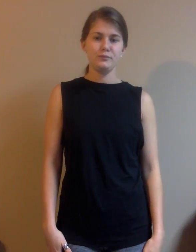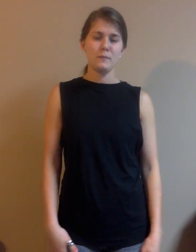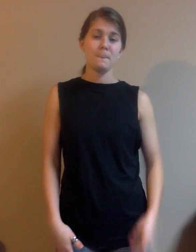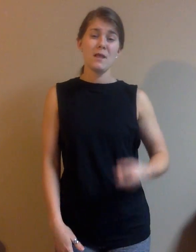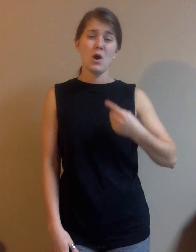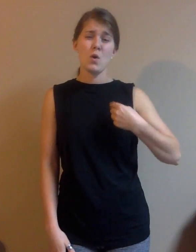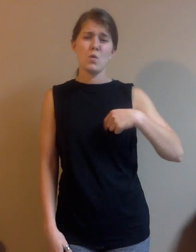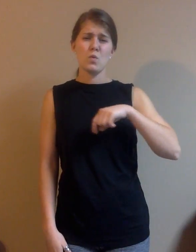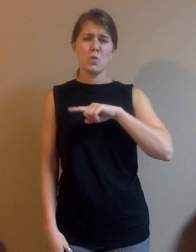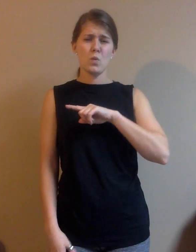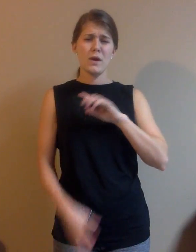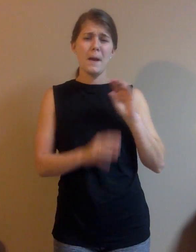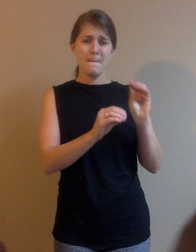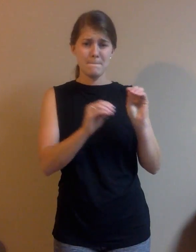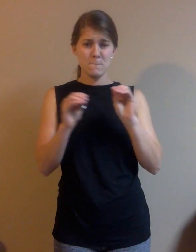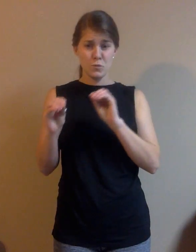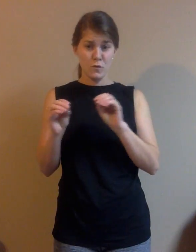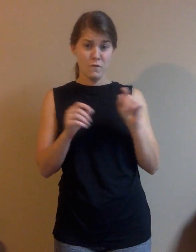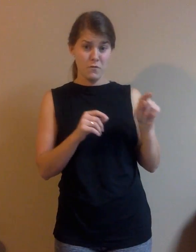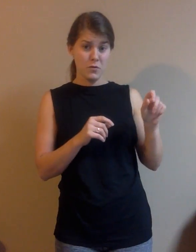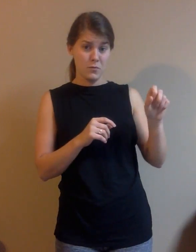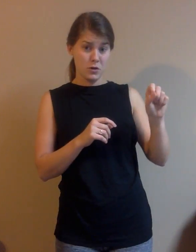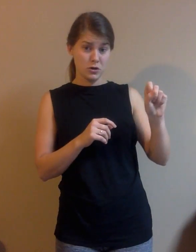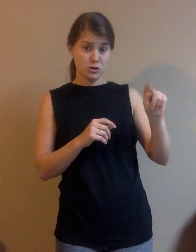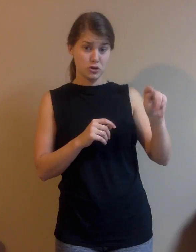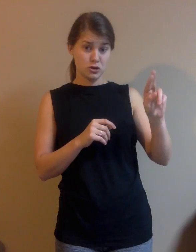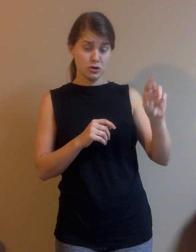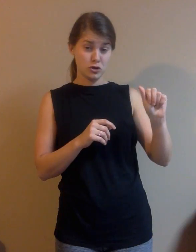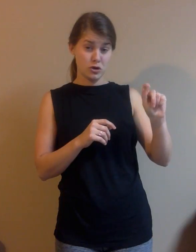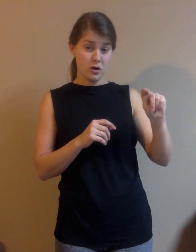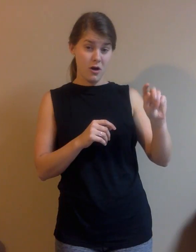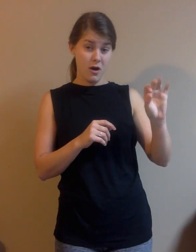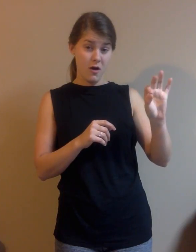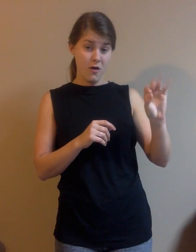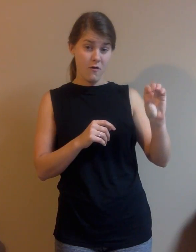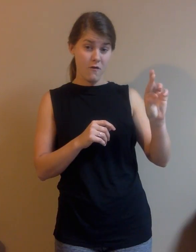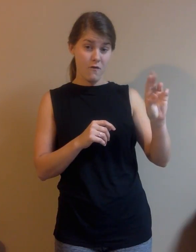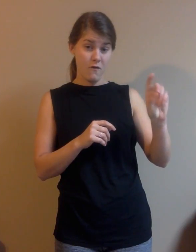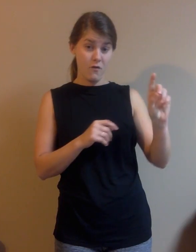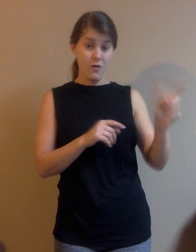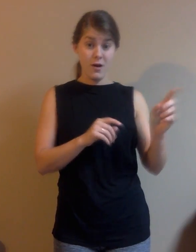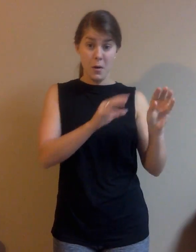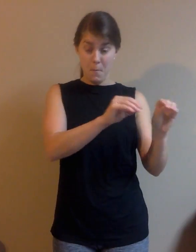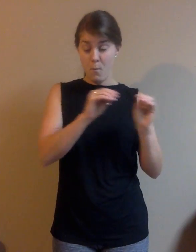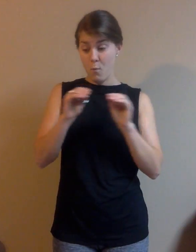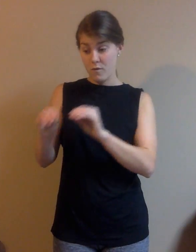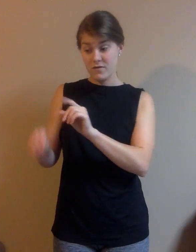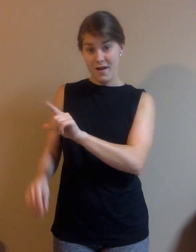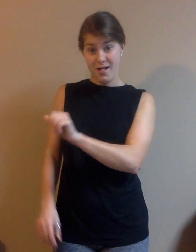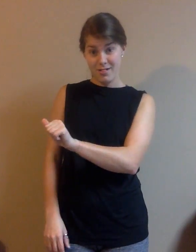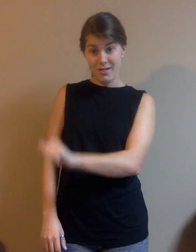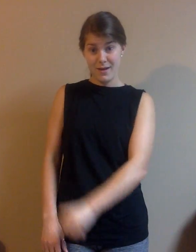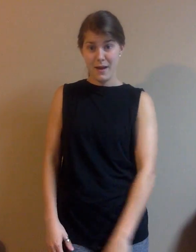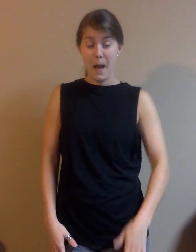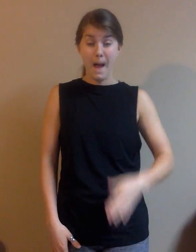we moved from Stratford to Los Angeles, and I just want to say a word about the transition. Actually, my son didn't want to come. I've got two kids. He's 21 now,